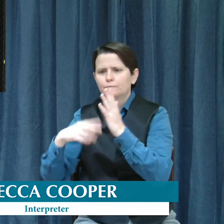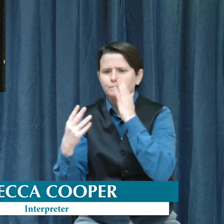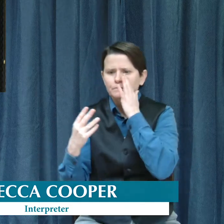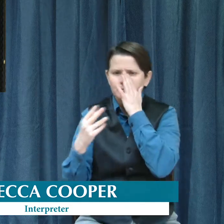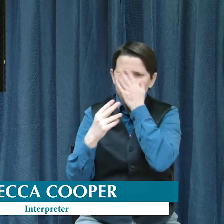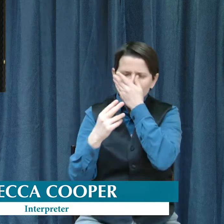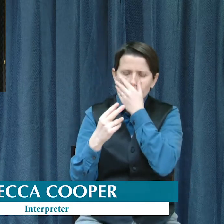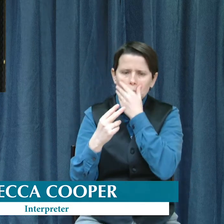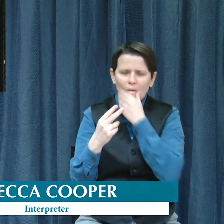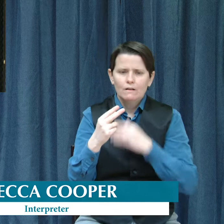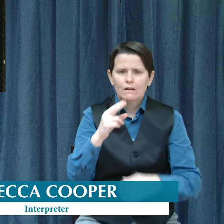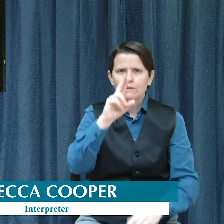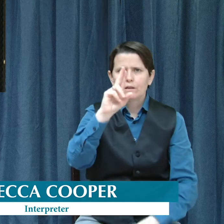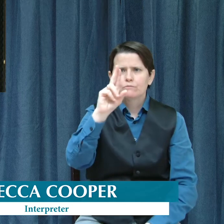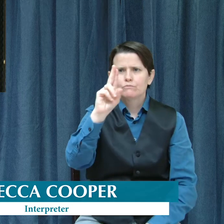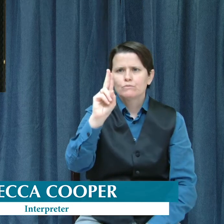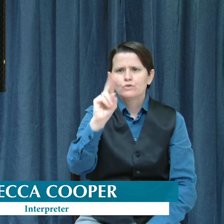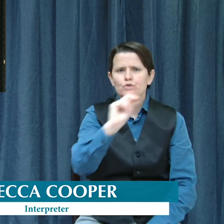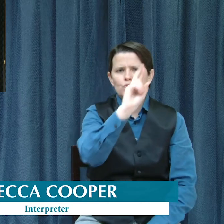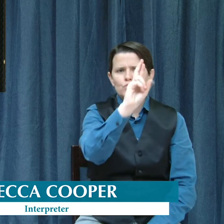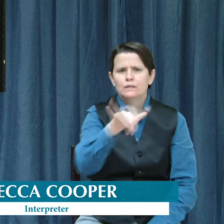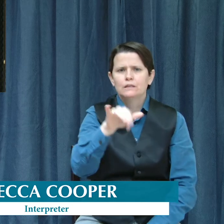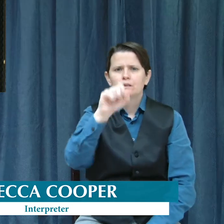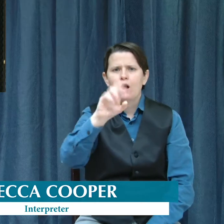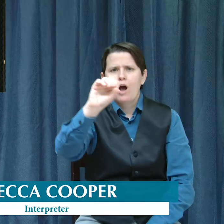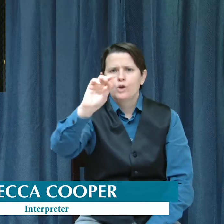Headquarters, unity.org. And